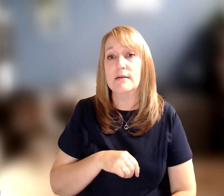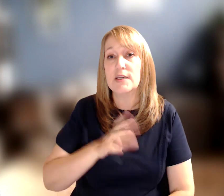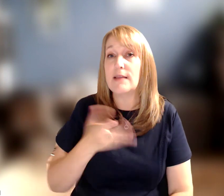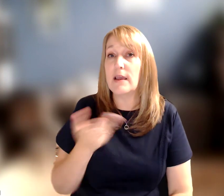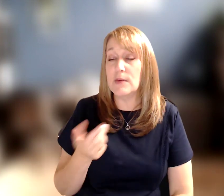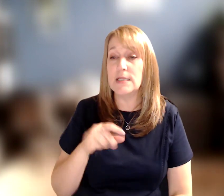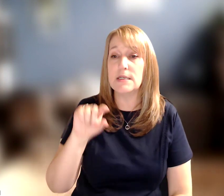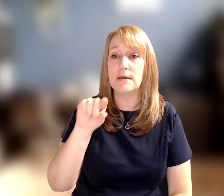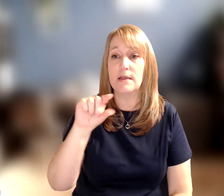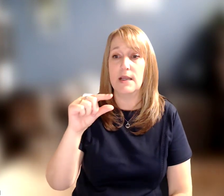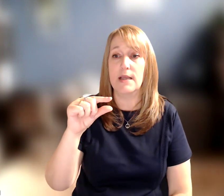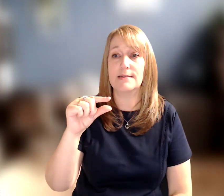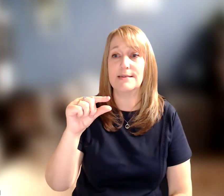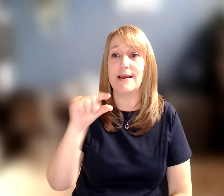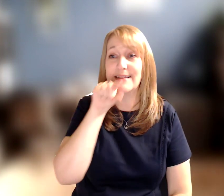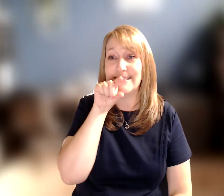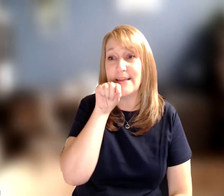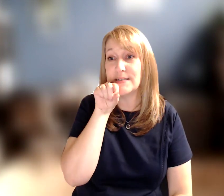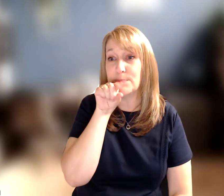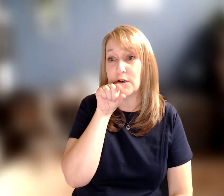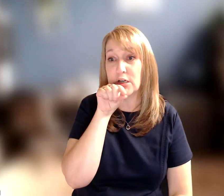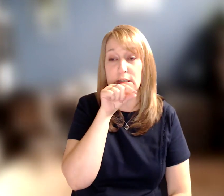Chicken that you eat is signed the same as bird.